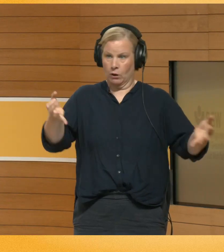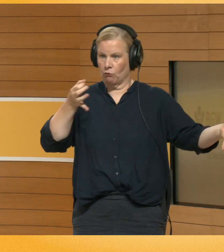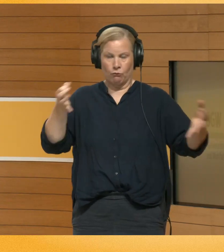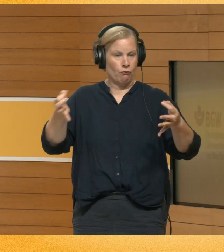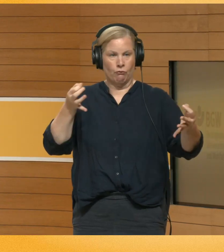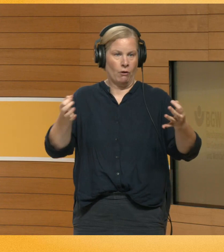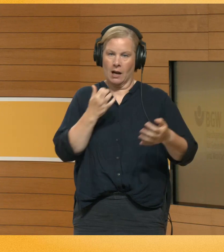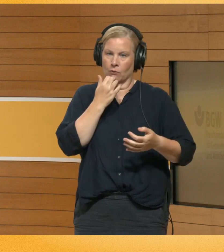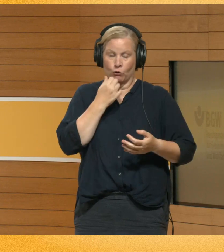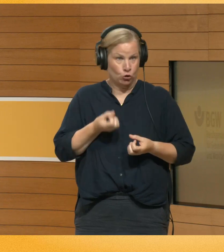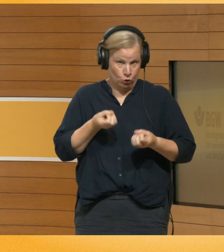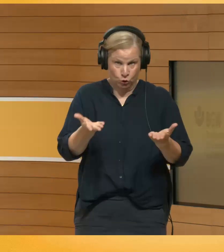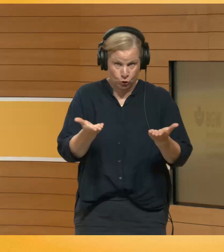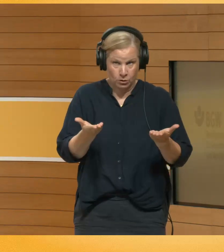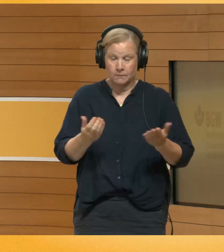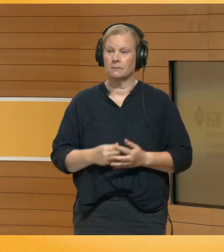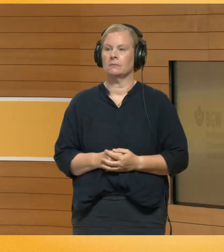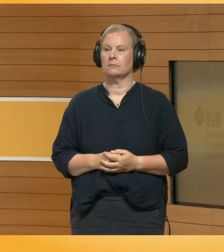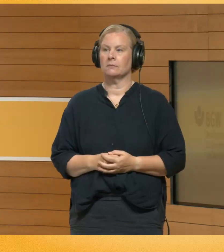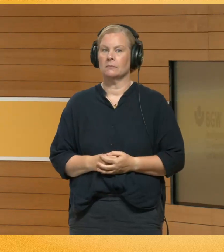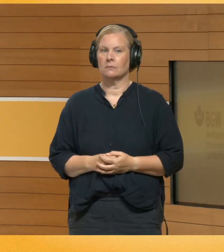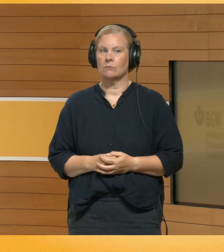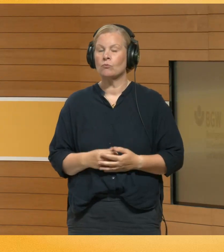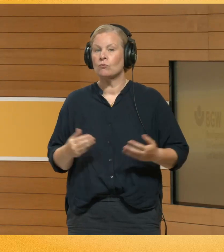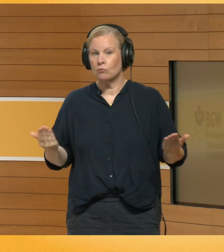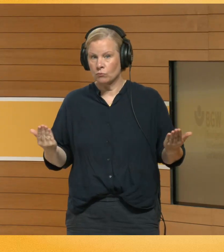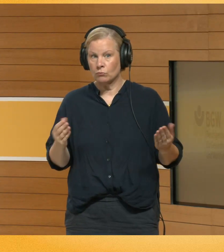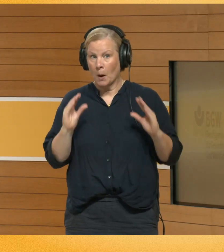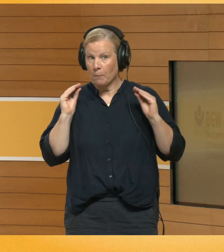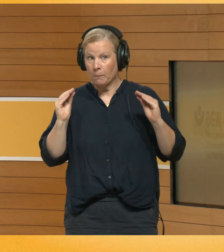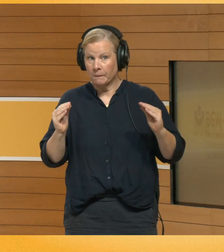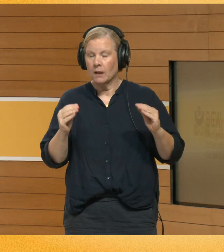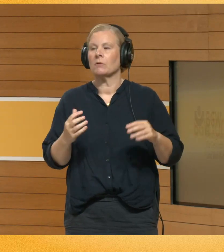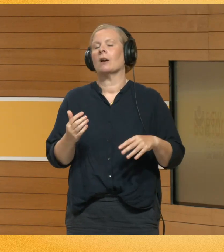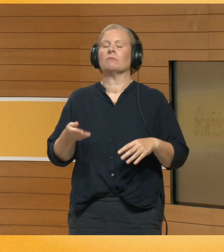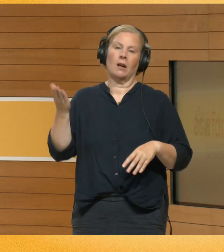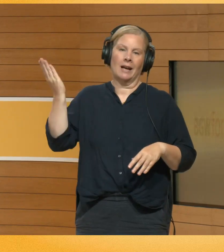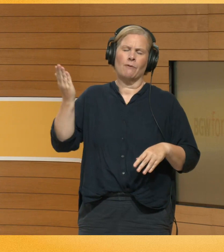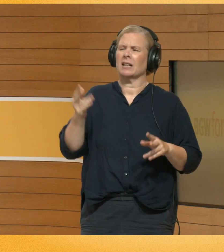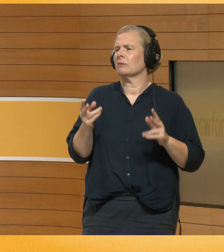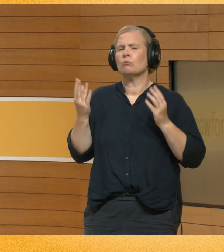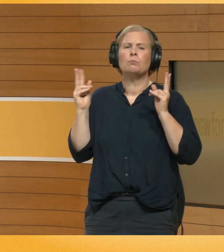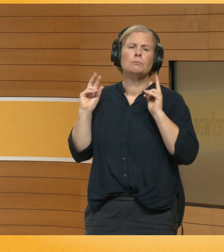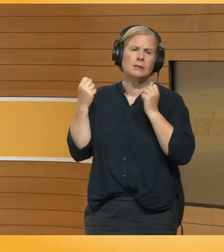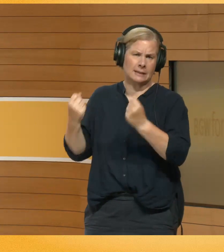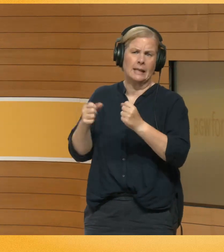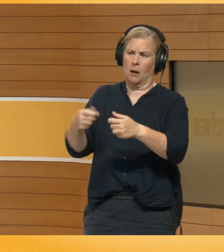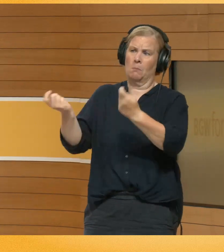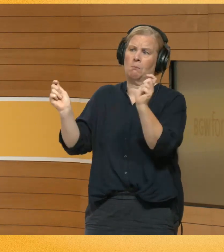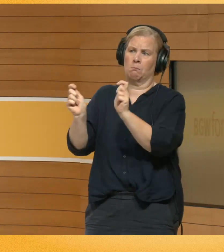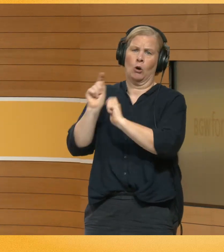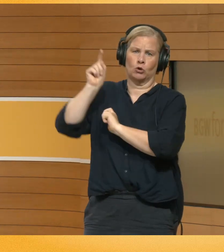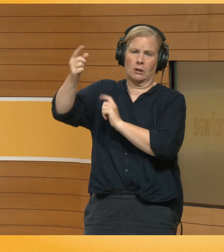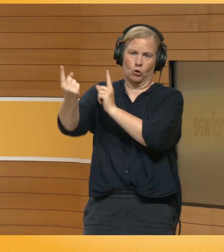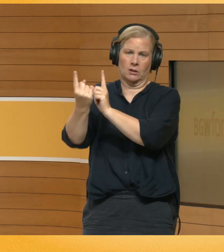to accept questions that you might want to ask. Otherwise, I'm pretty sure that the speakers will be